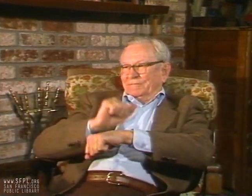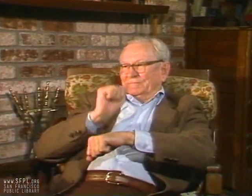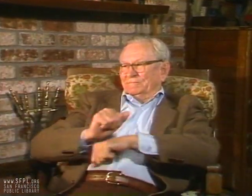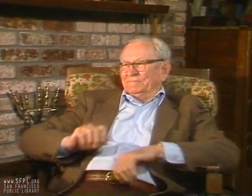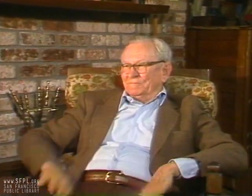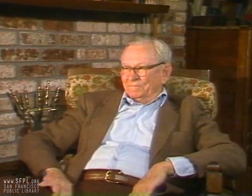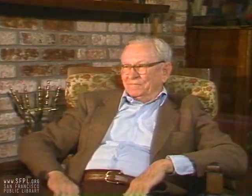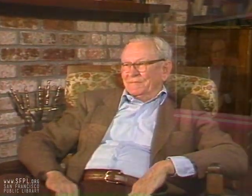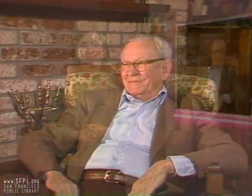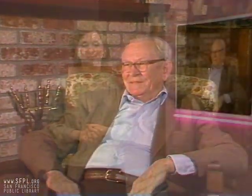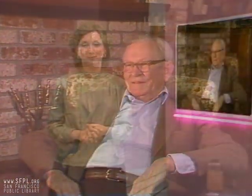do.